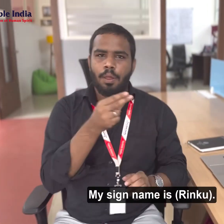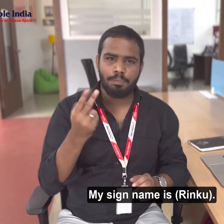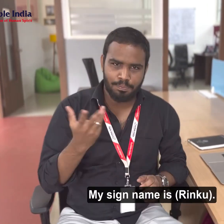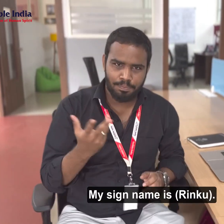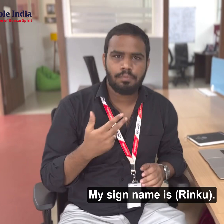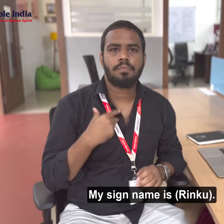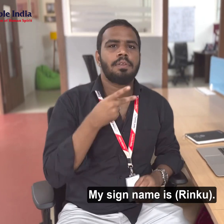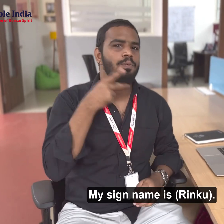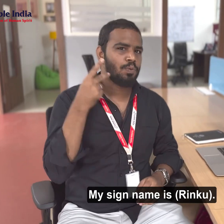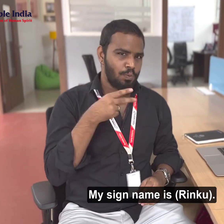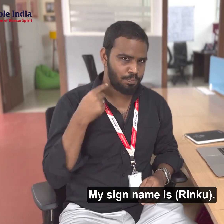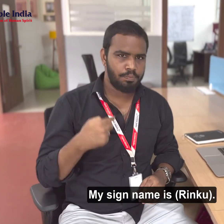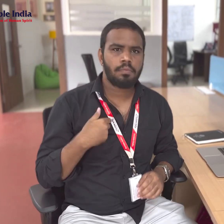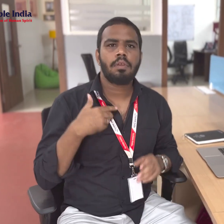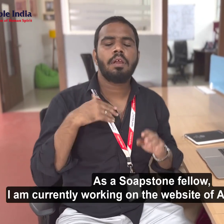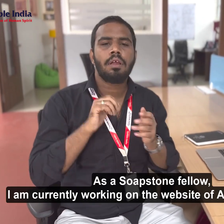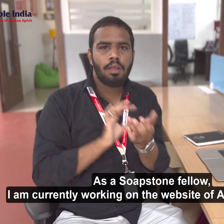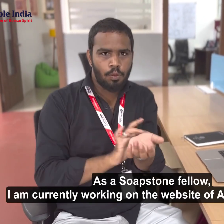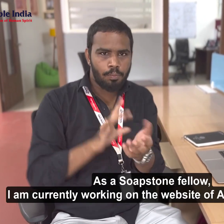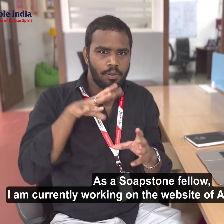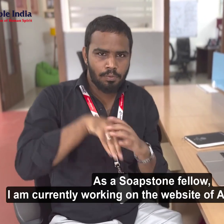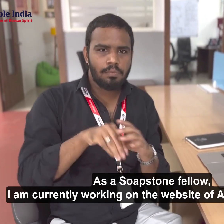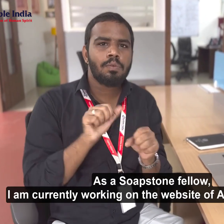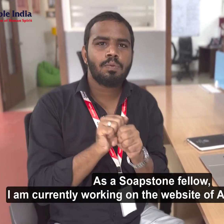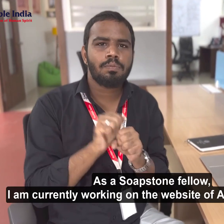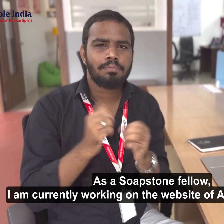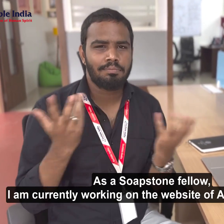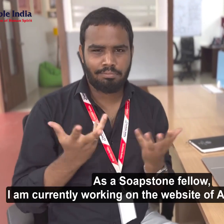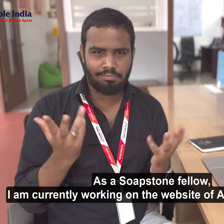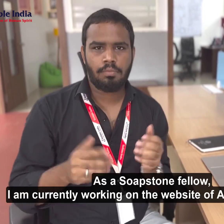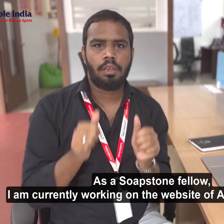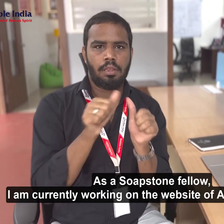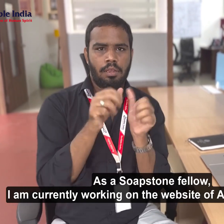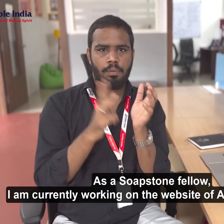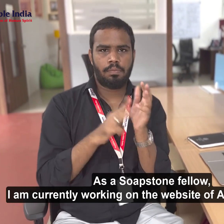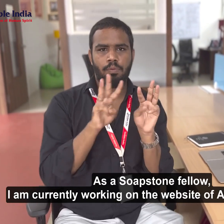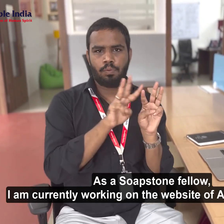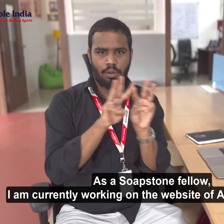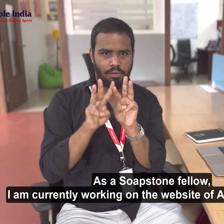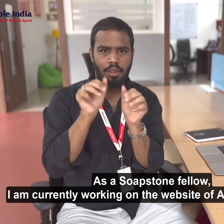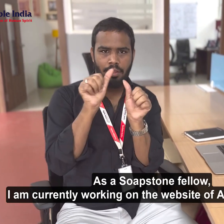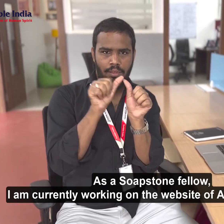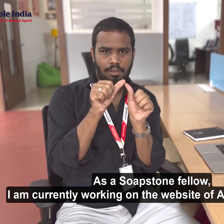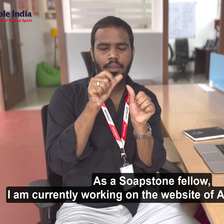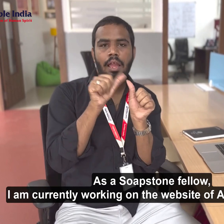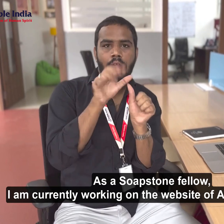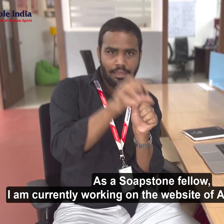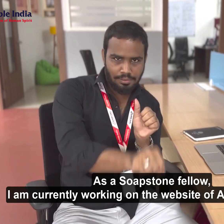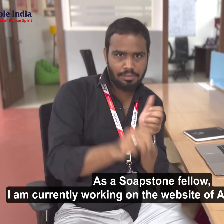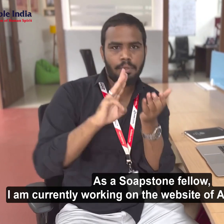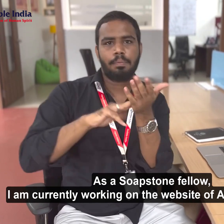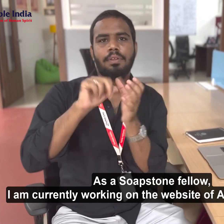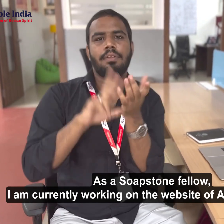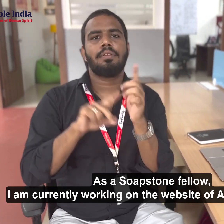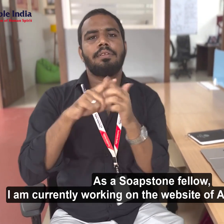My sign name is Rinku. As a Soapstone Fellow, I am currently working on the website of Access Mantra,